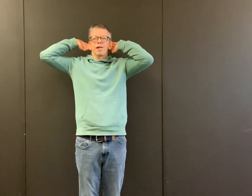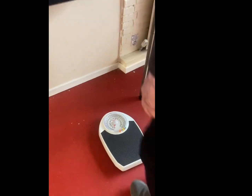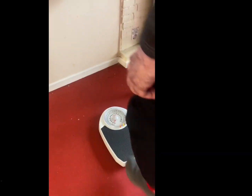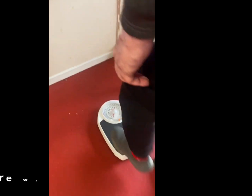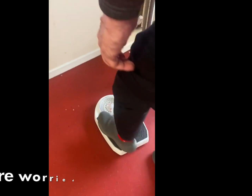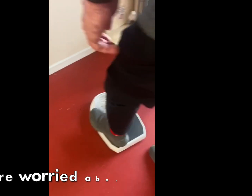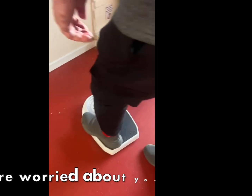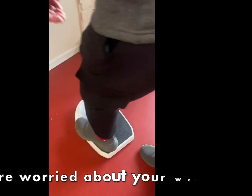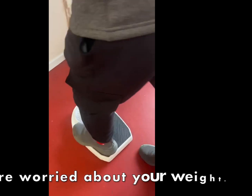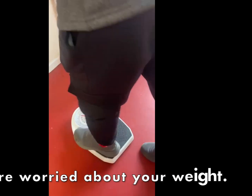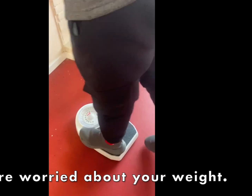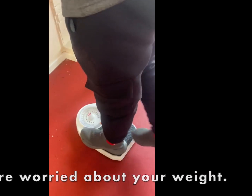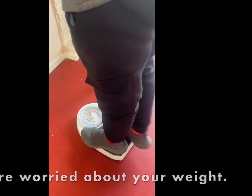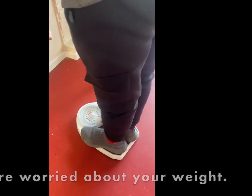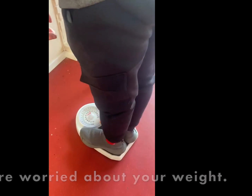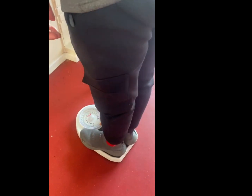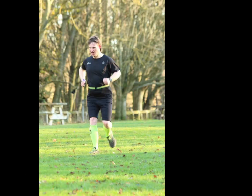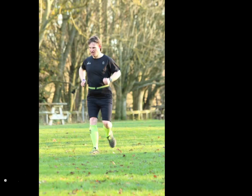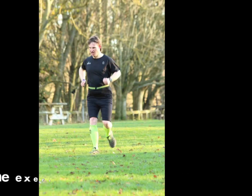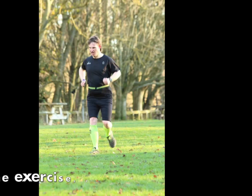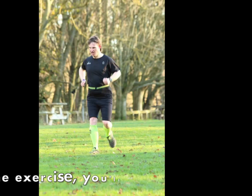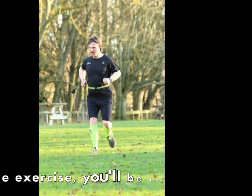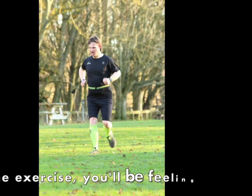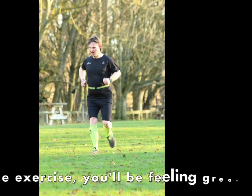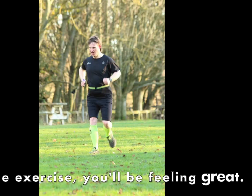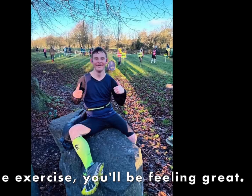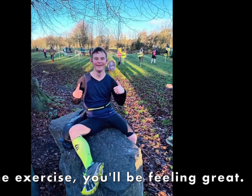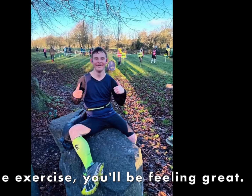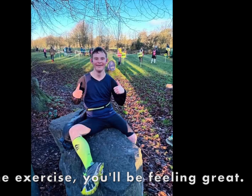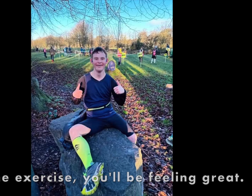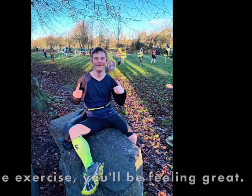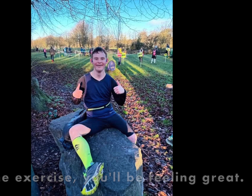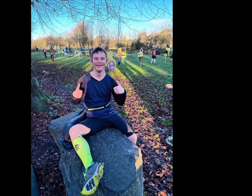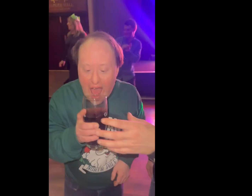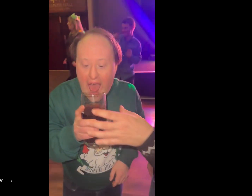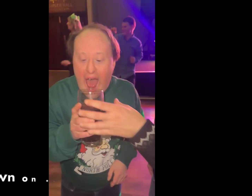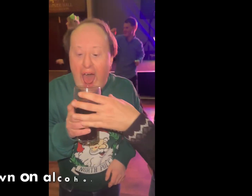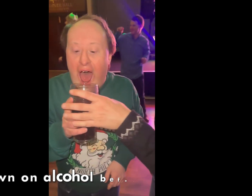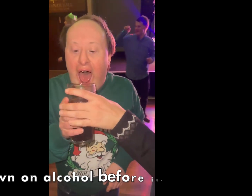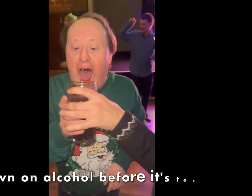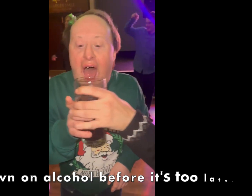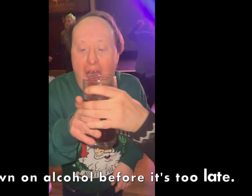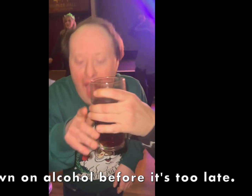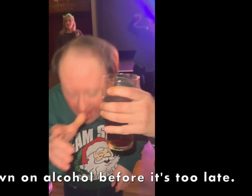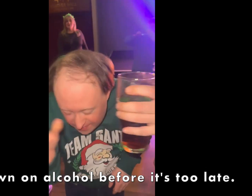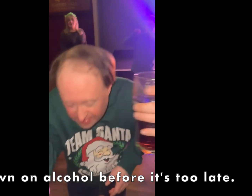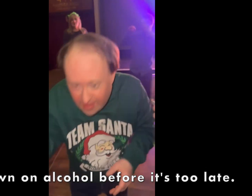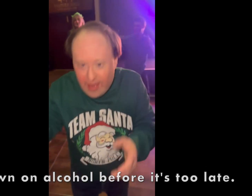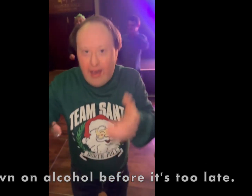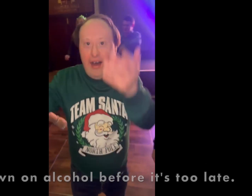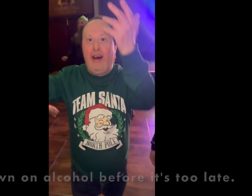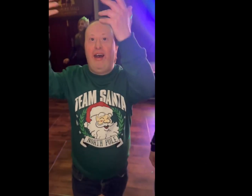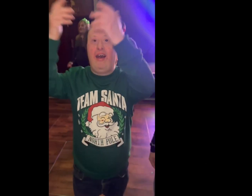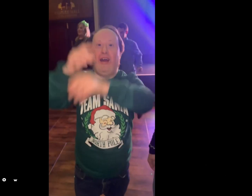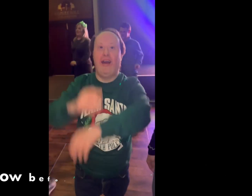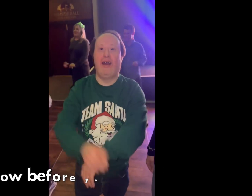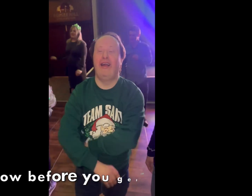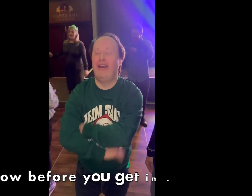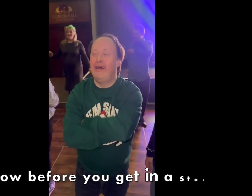If you're worried about your weight, do some exercise, you'll be feeling great. Cut down on alcohol before it's too late. Do it now before you